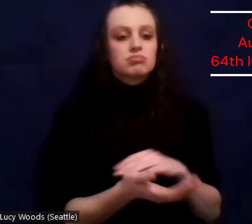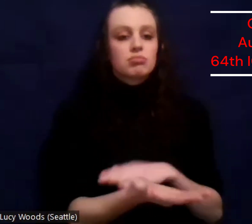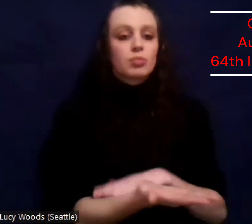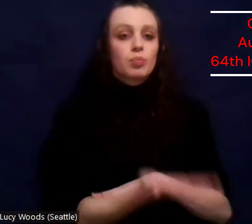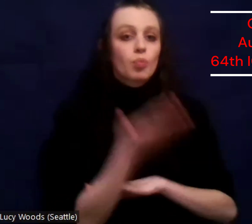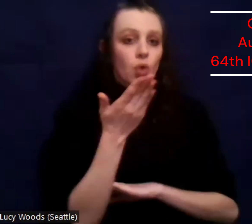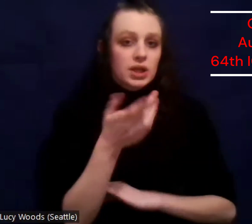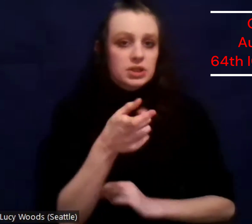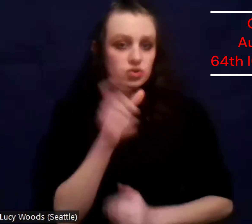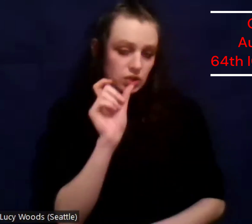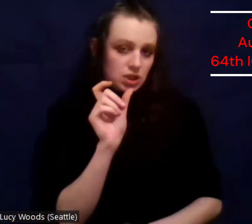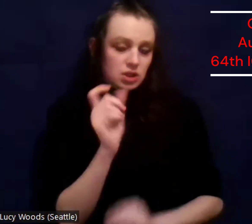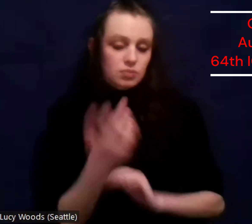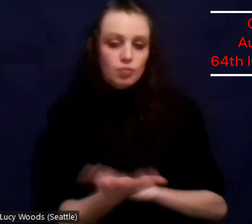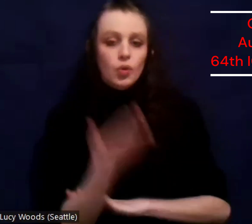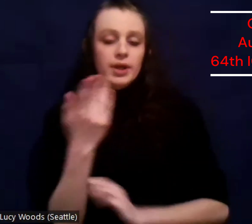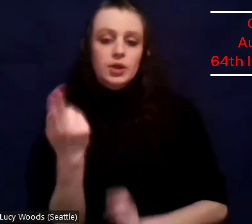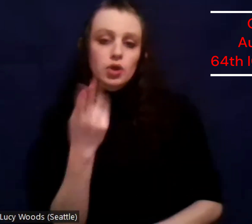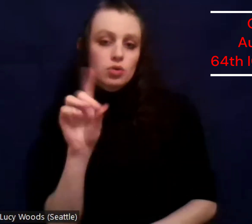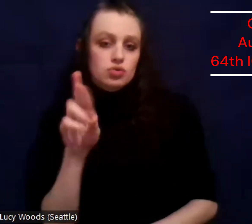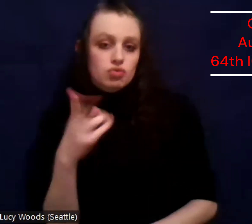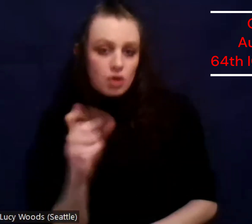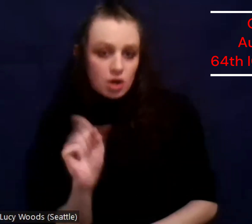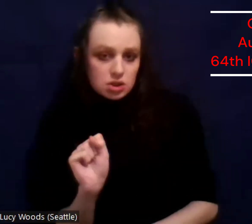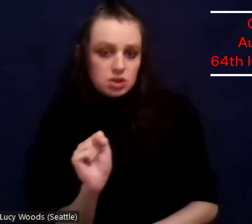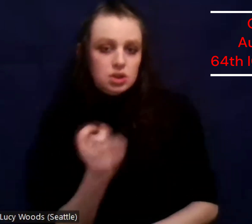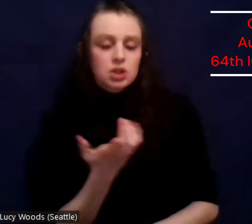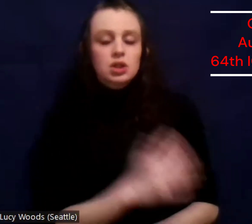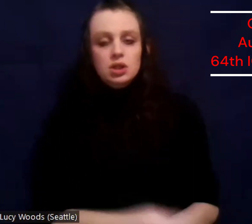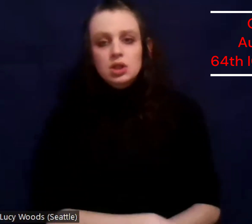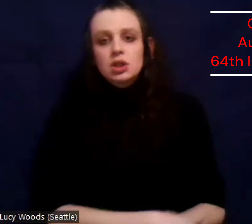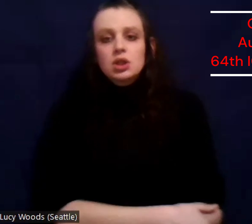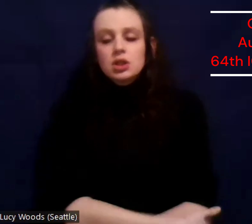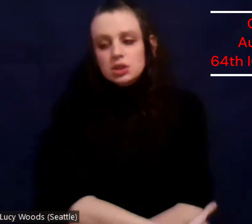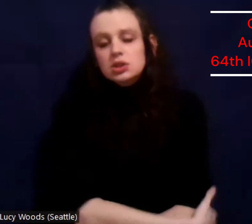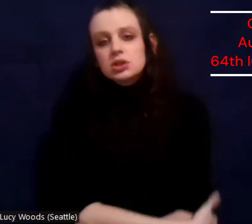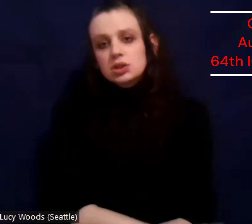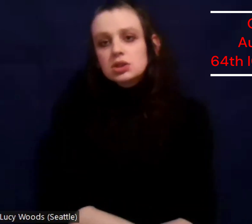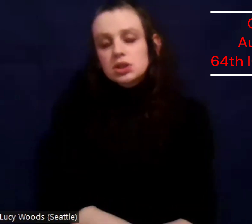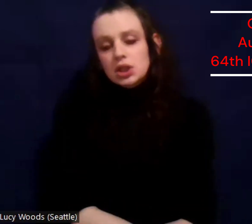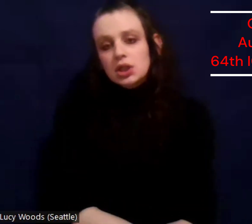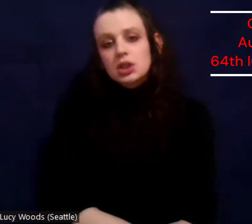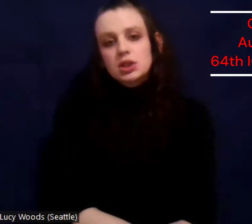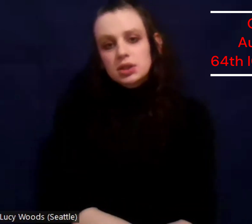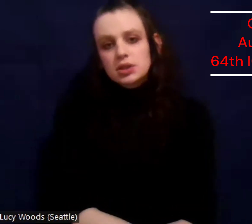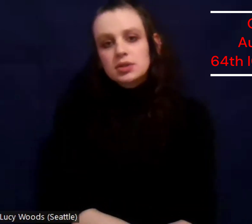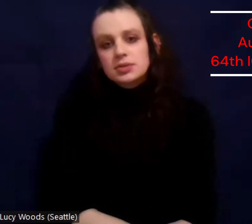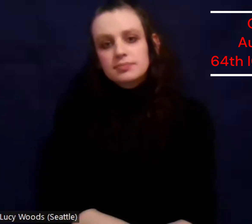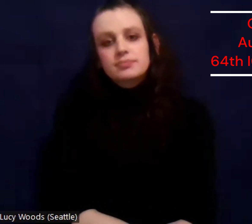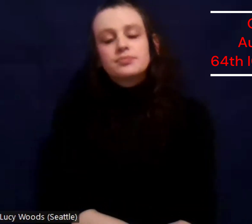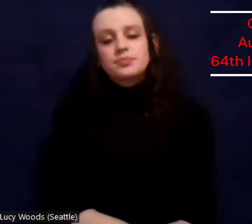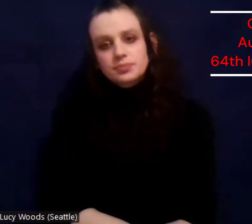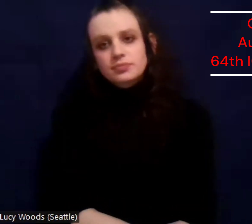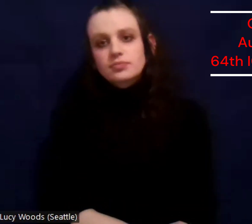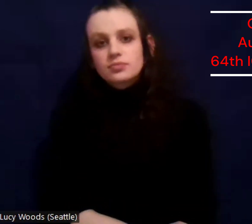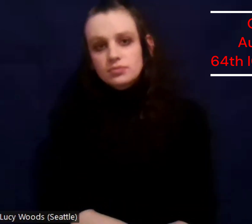user. Um, you know, I have some very